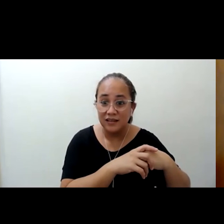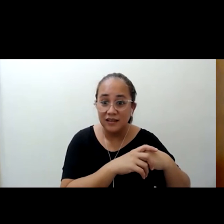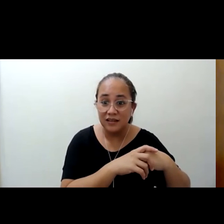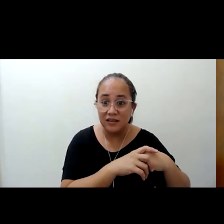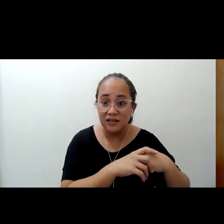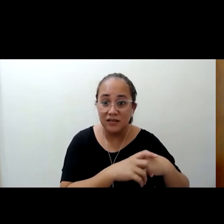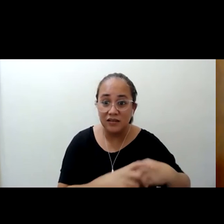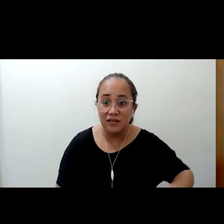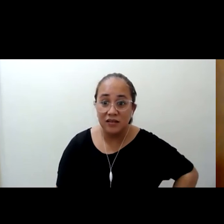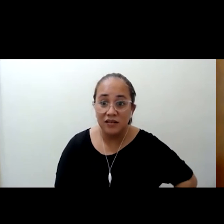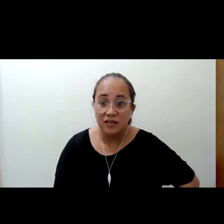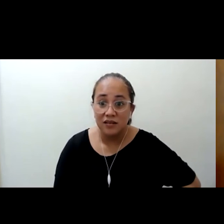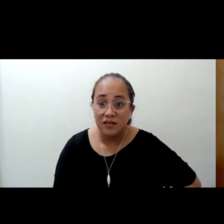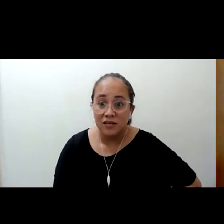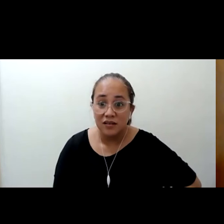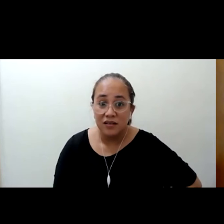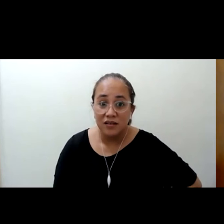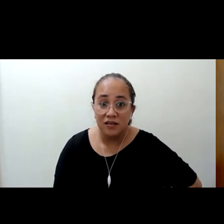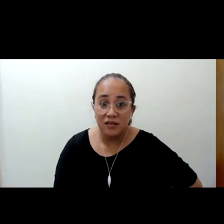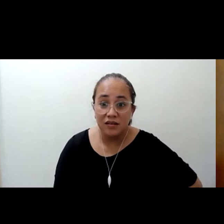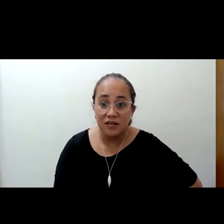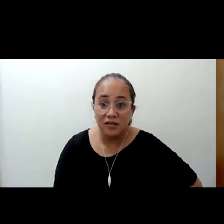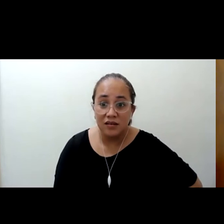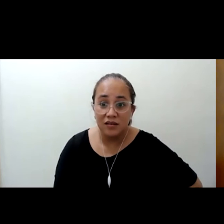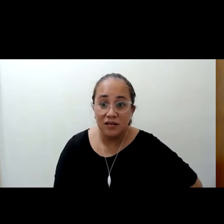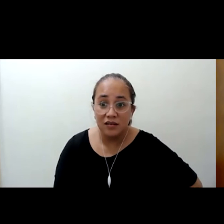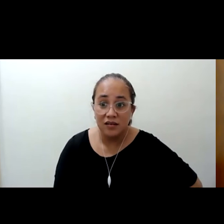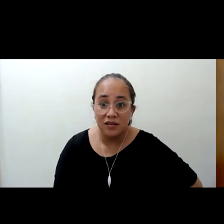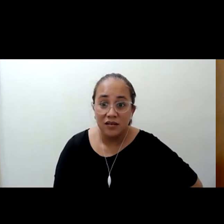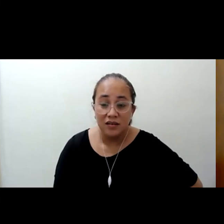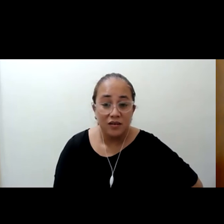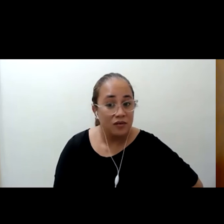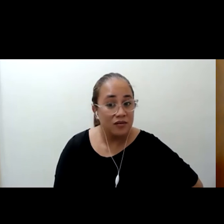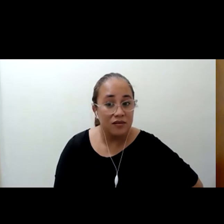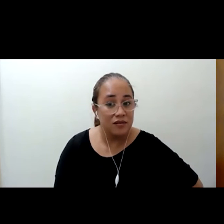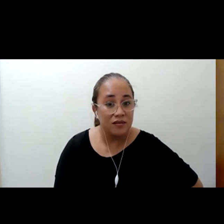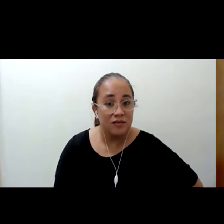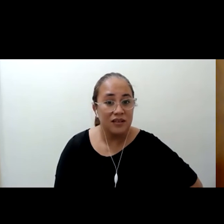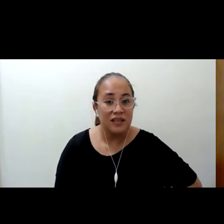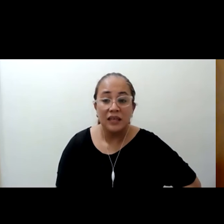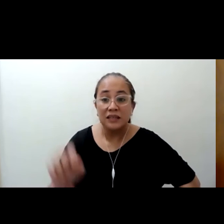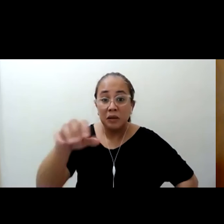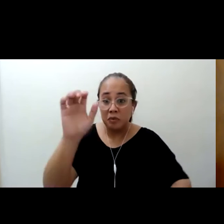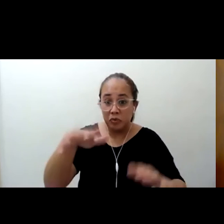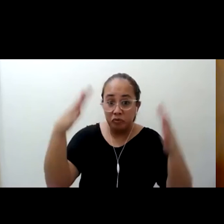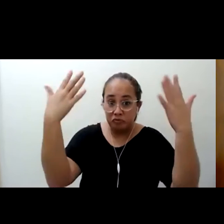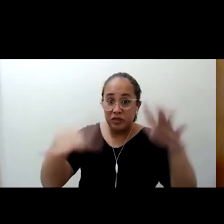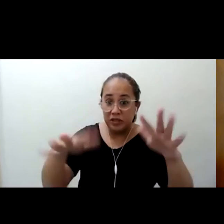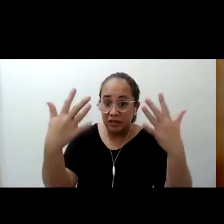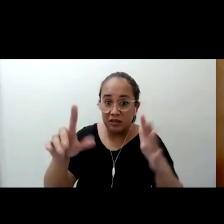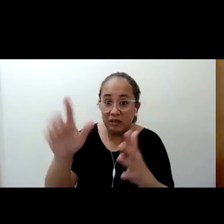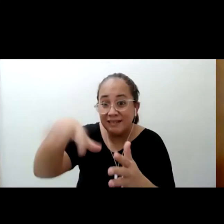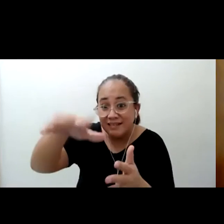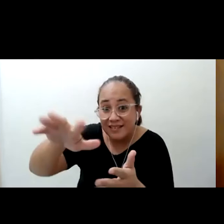Shock is signing we're done with one-handed signs. We're also done with two-handed signs. but Shock, have you done all